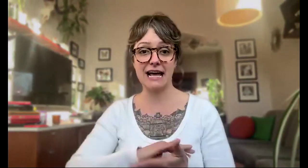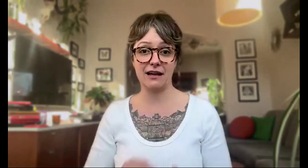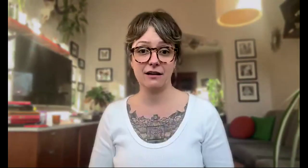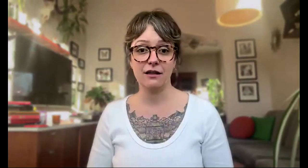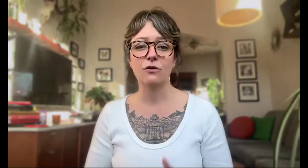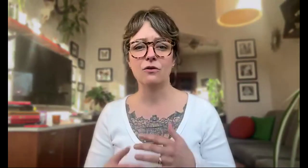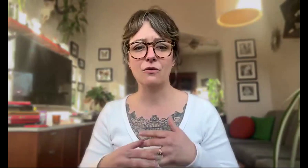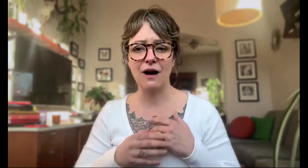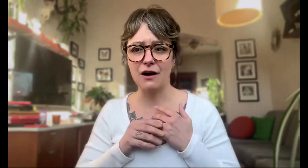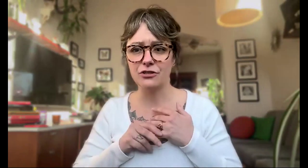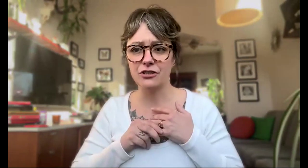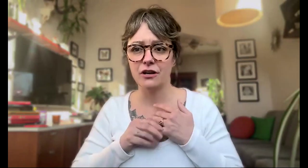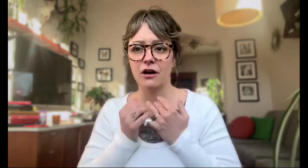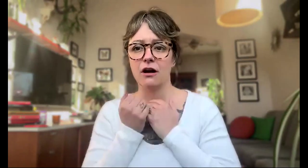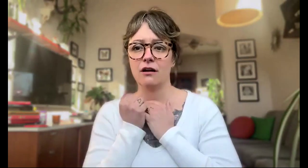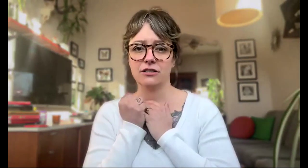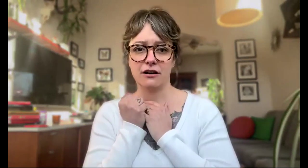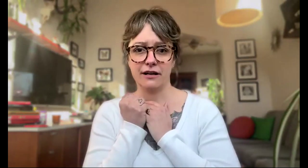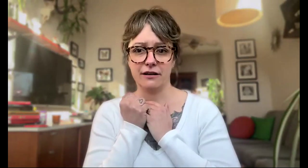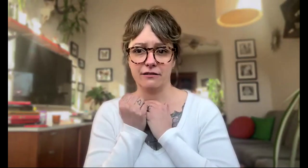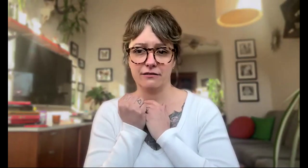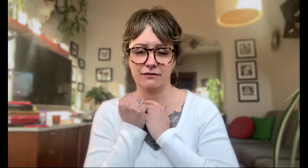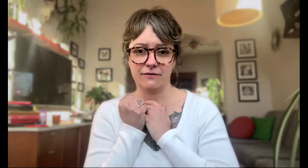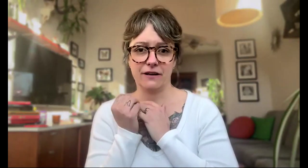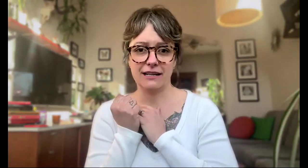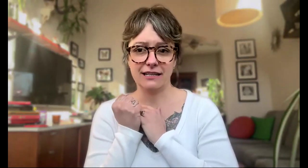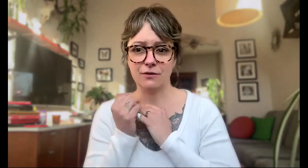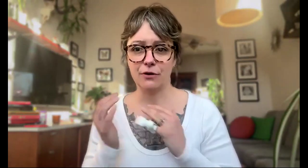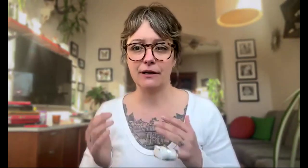today. Ooh, ouch. Sorry. Forget things are broken.